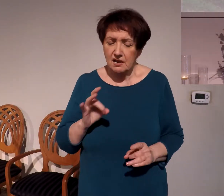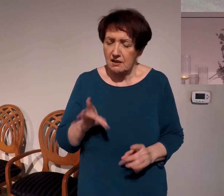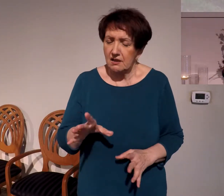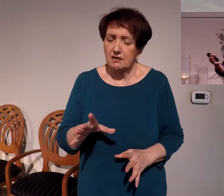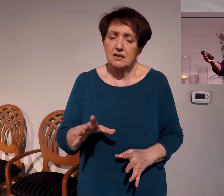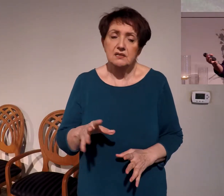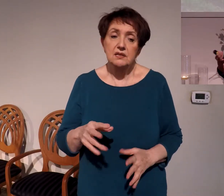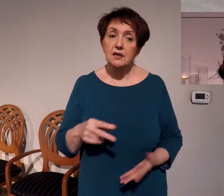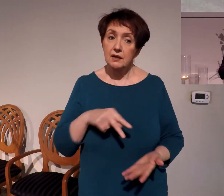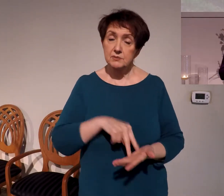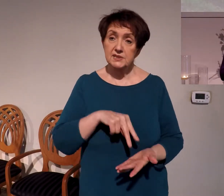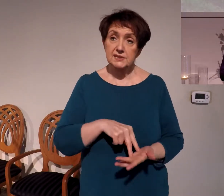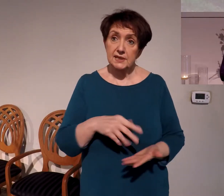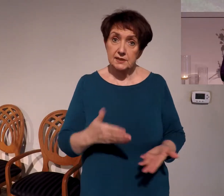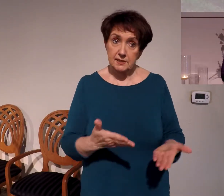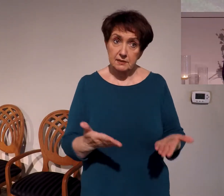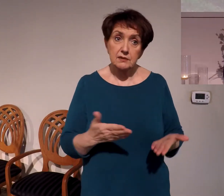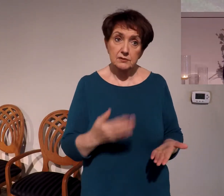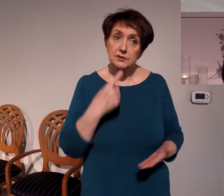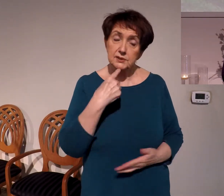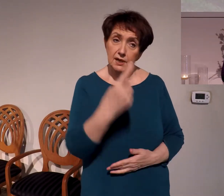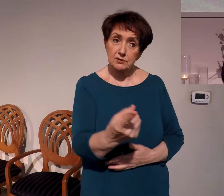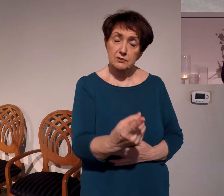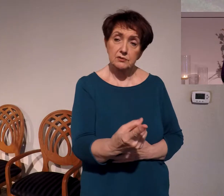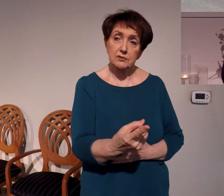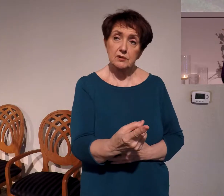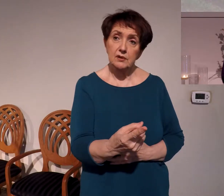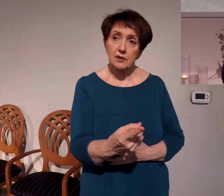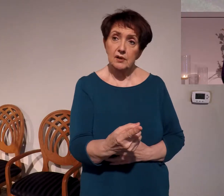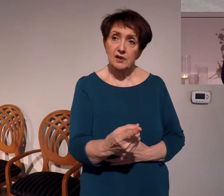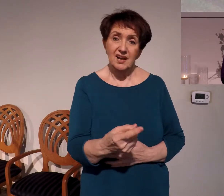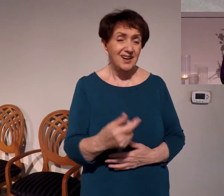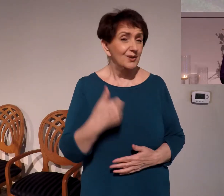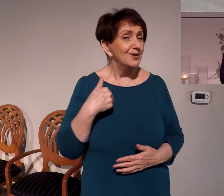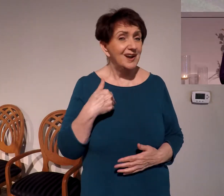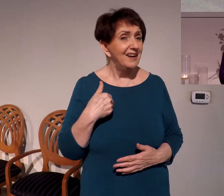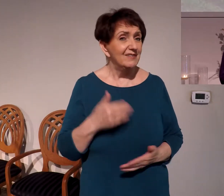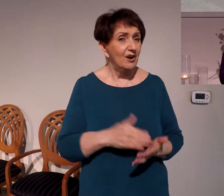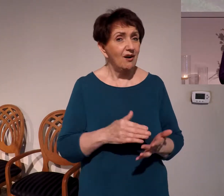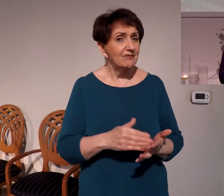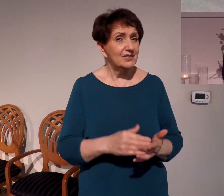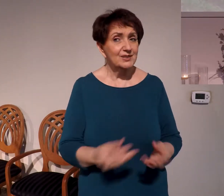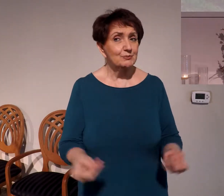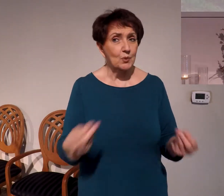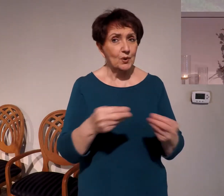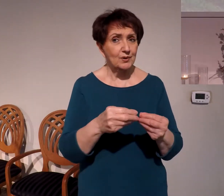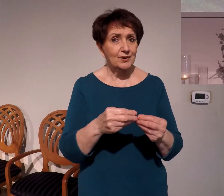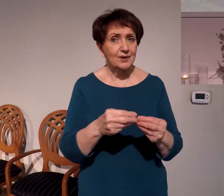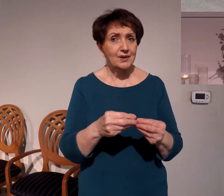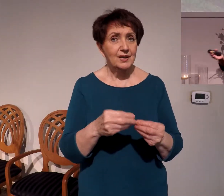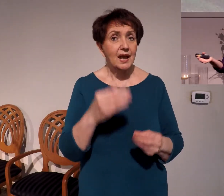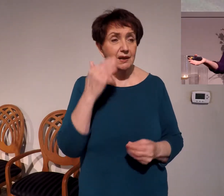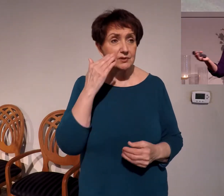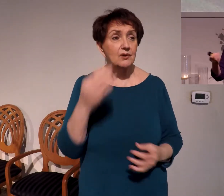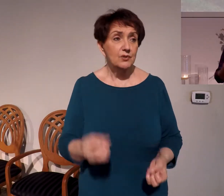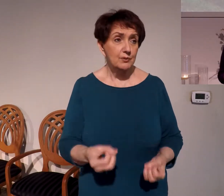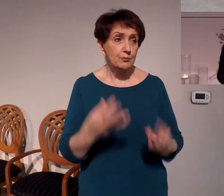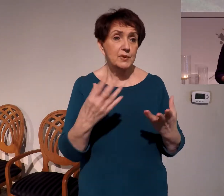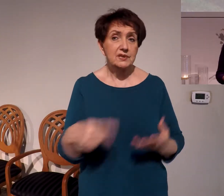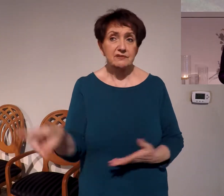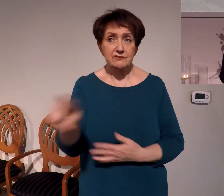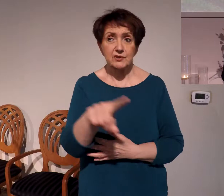here today to tell you that, yeah, I don't really have a lot of that in my life anymore. And I know that there are many of